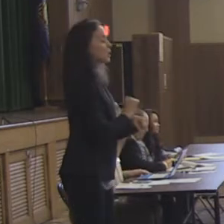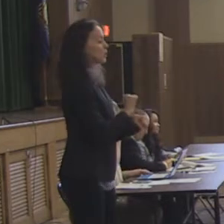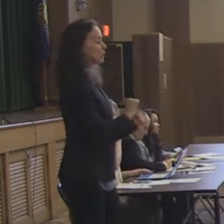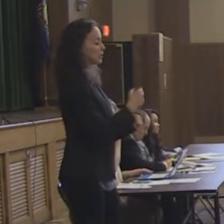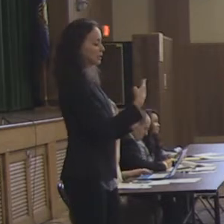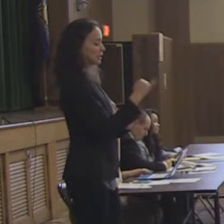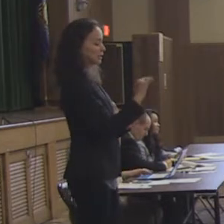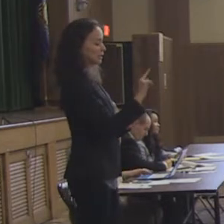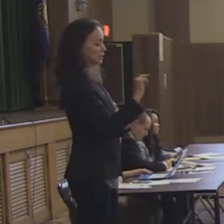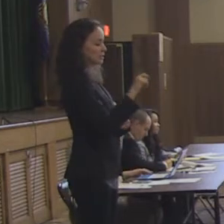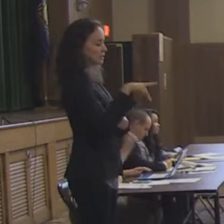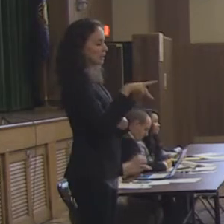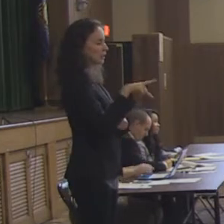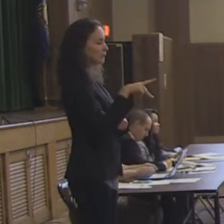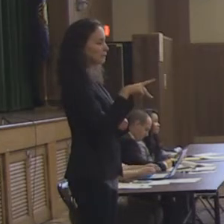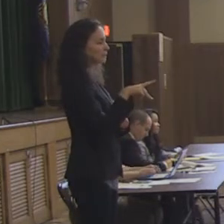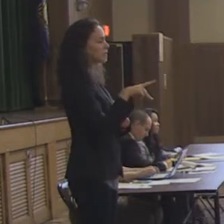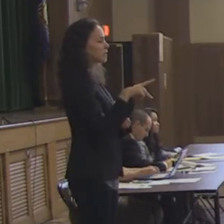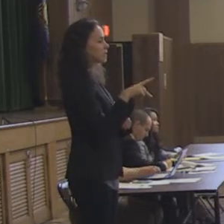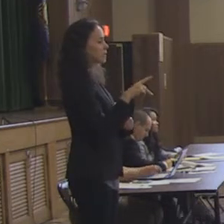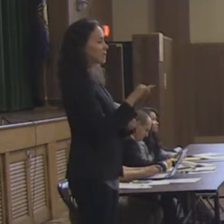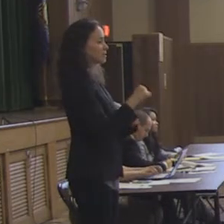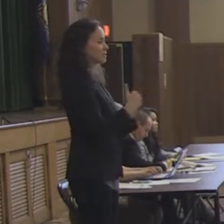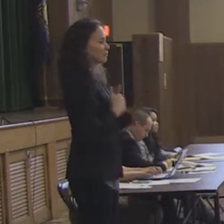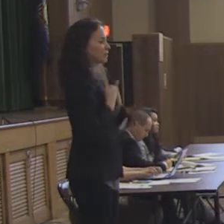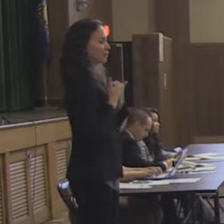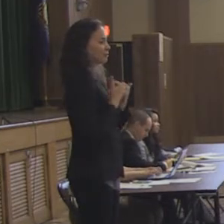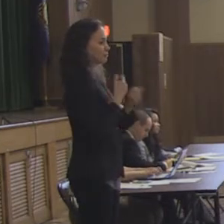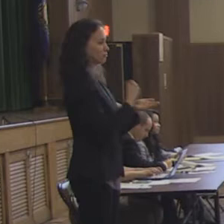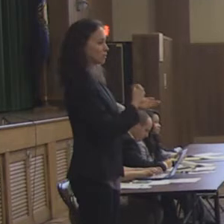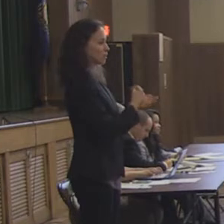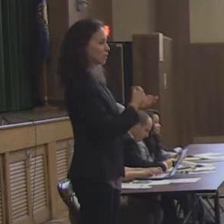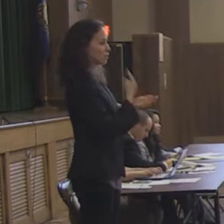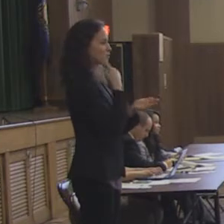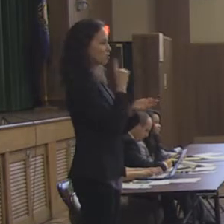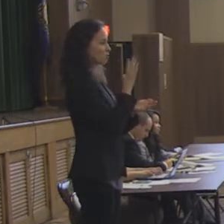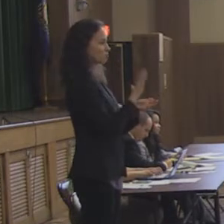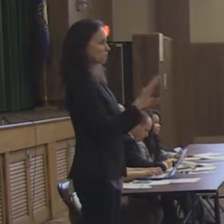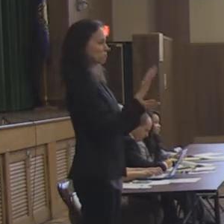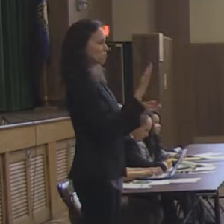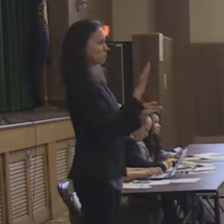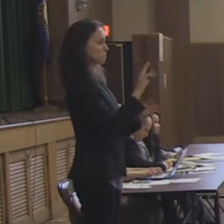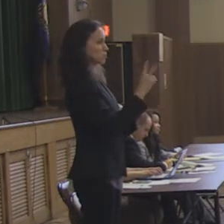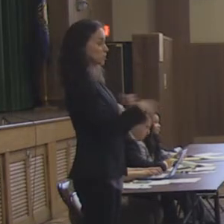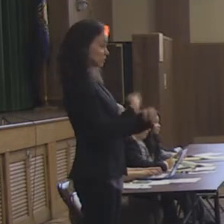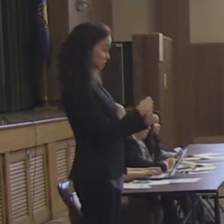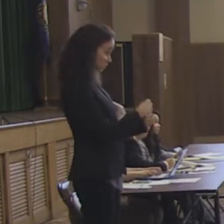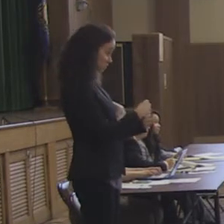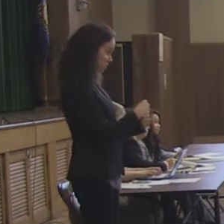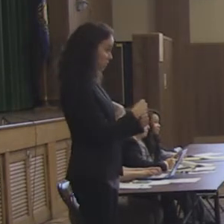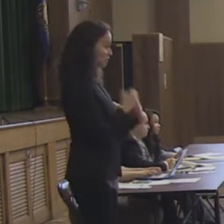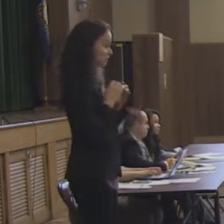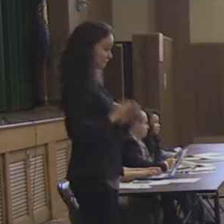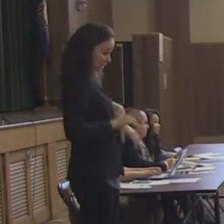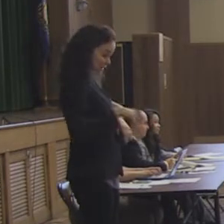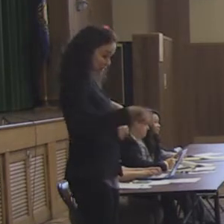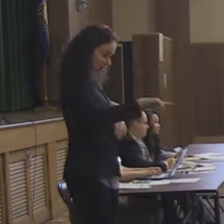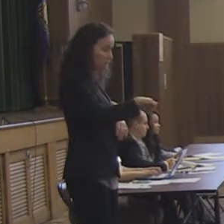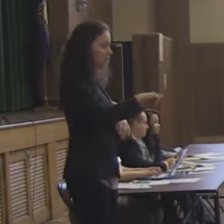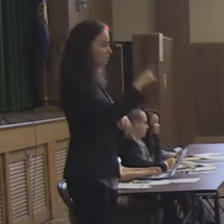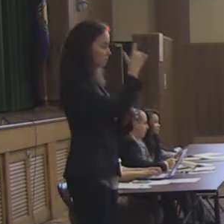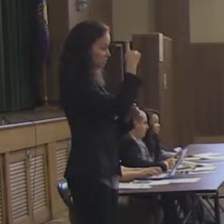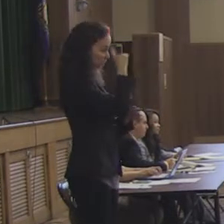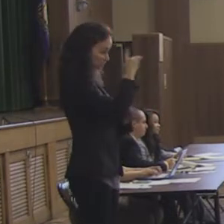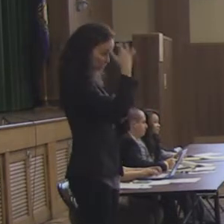Hilltop, which was a residential treatment for close to 2 years. The clients there had mental illness,